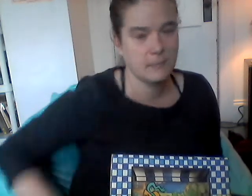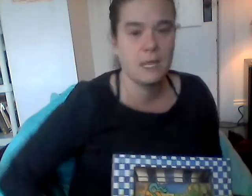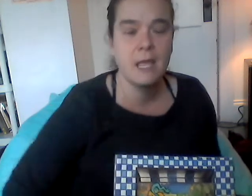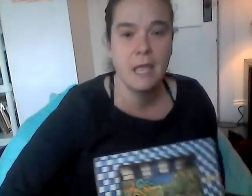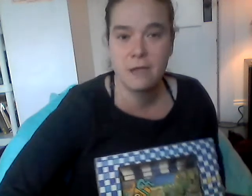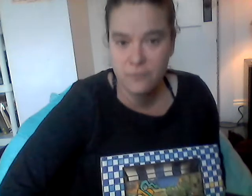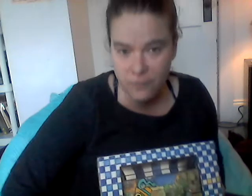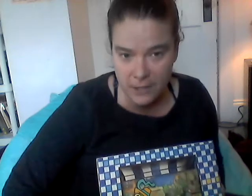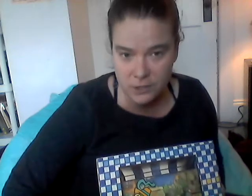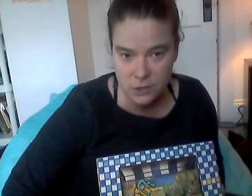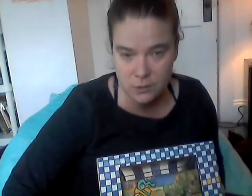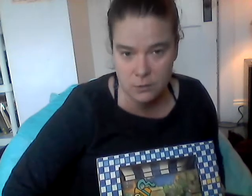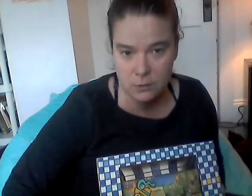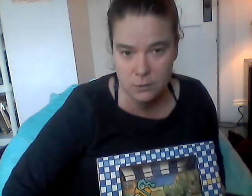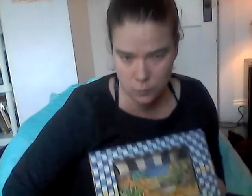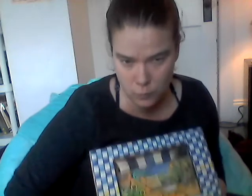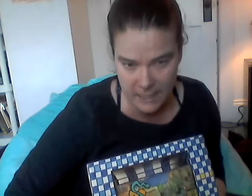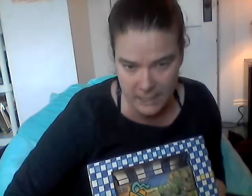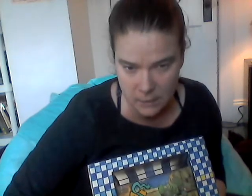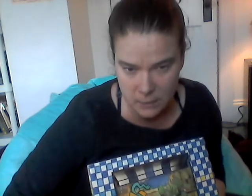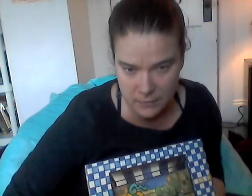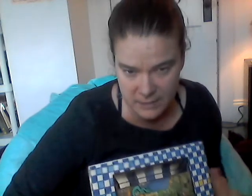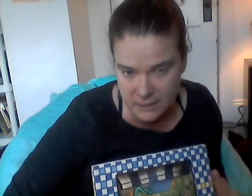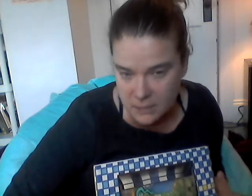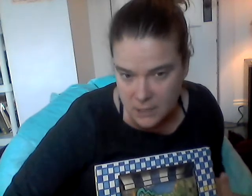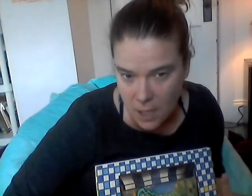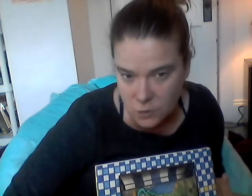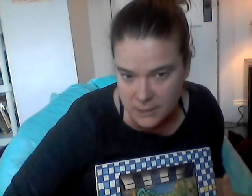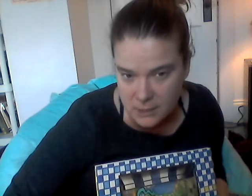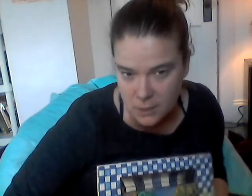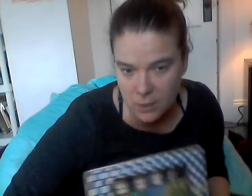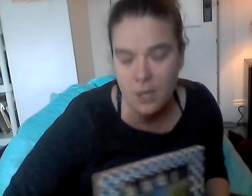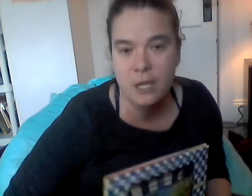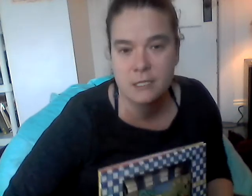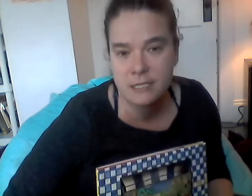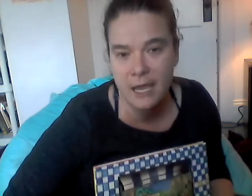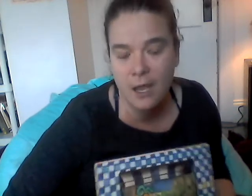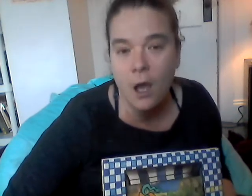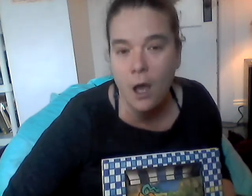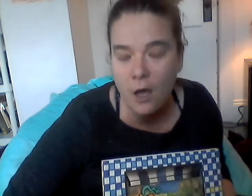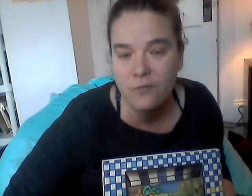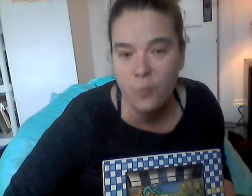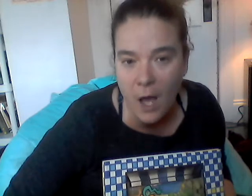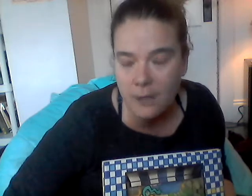In French, ready? This is a tongue twister. Say, au revoir.